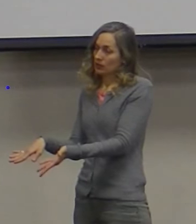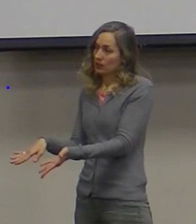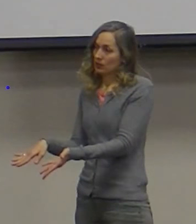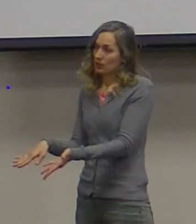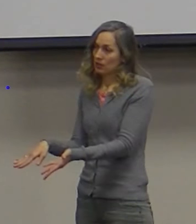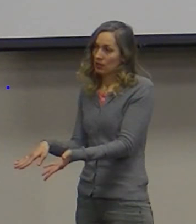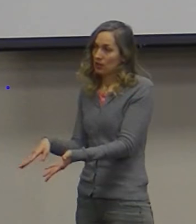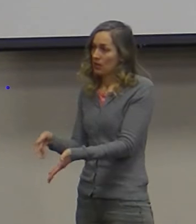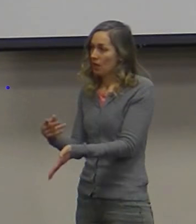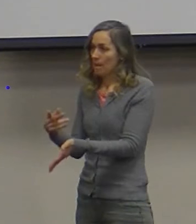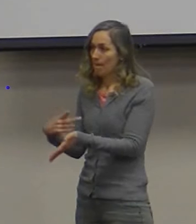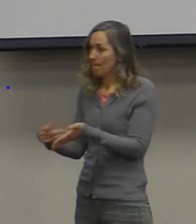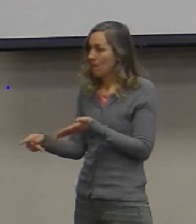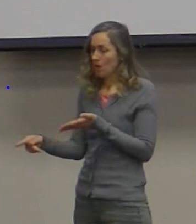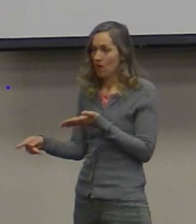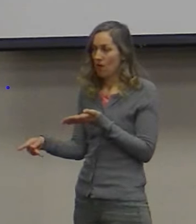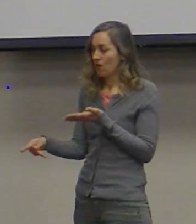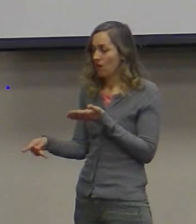Paul